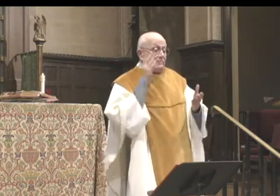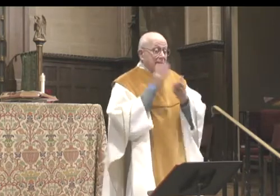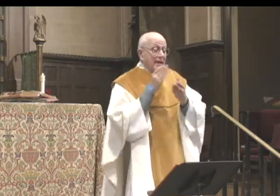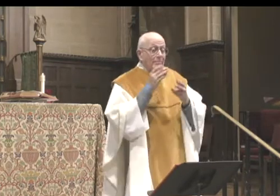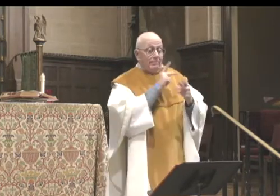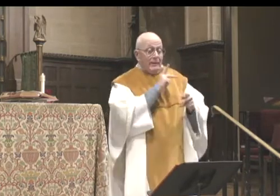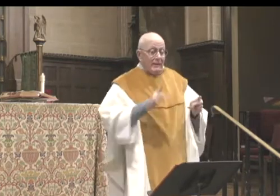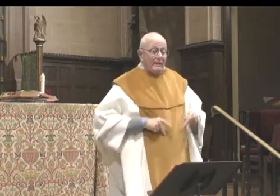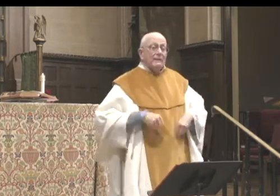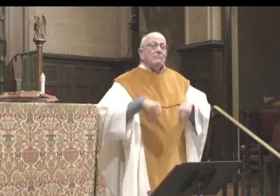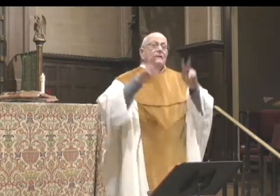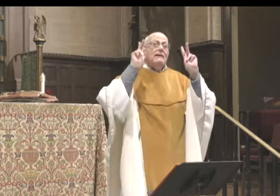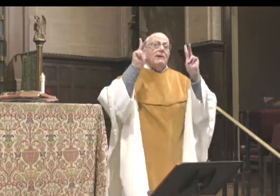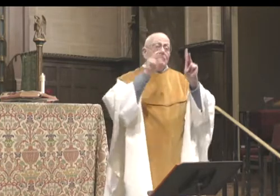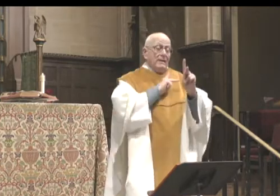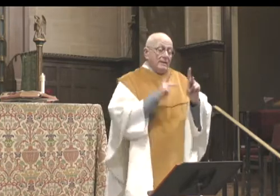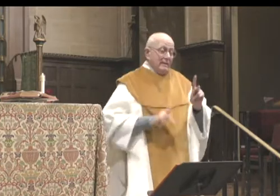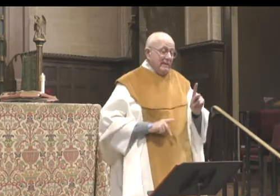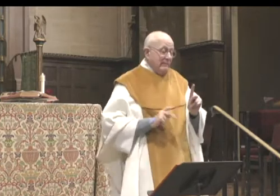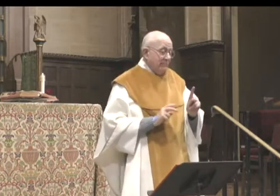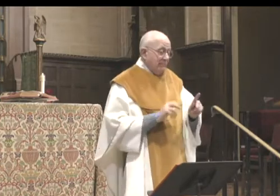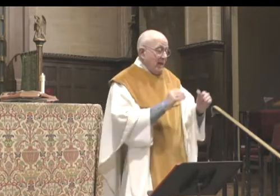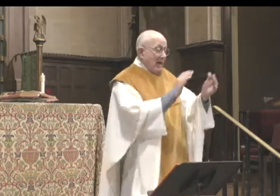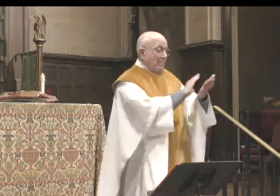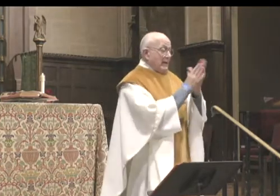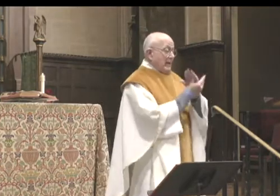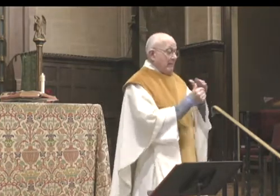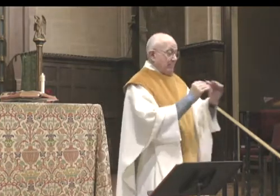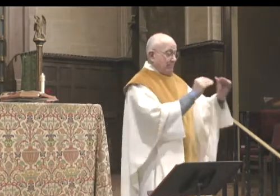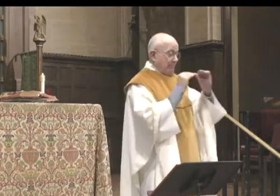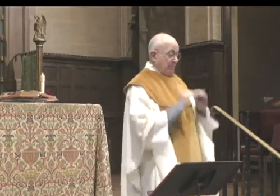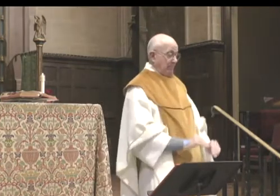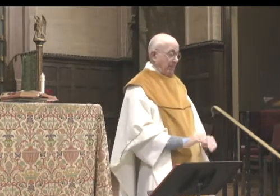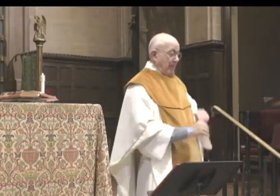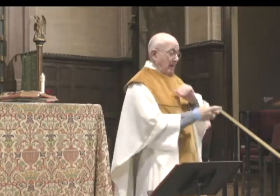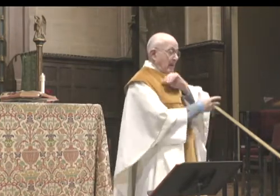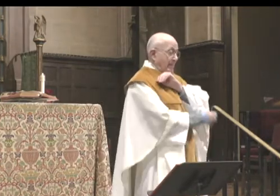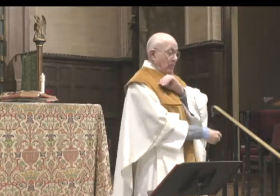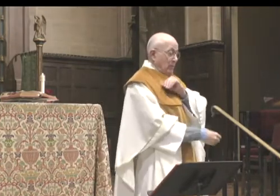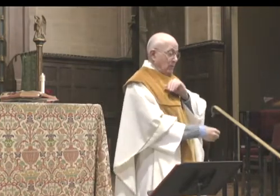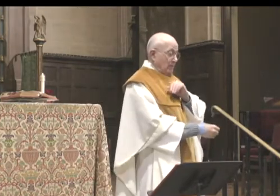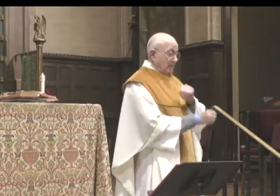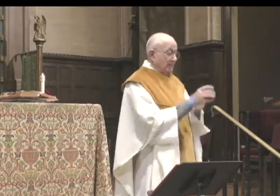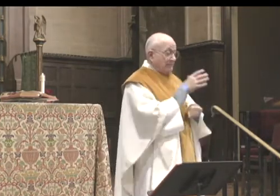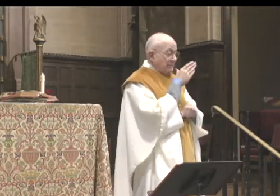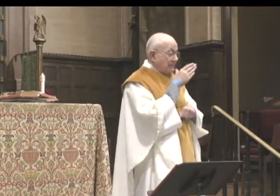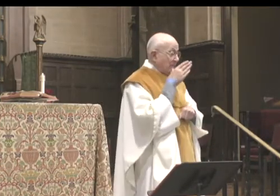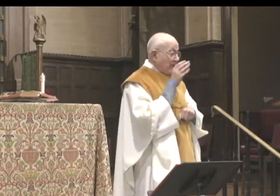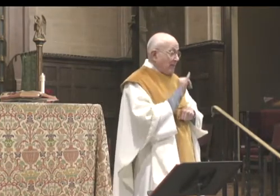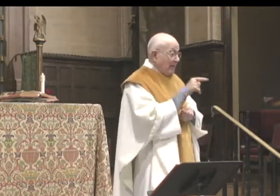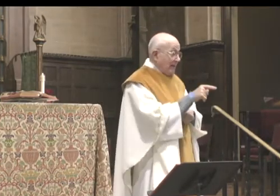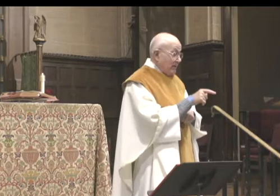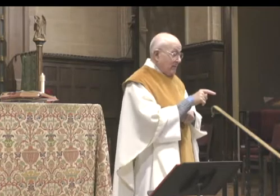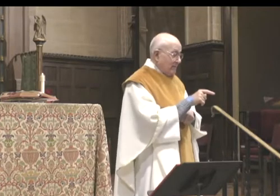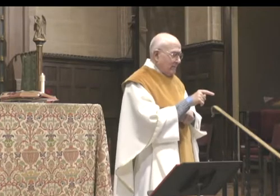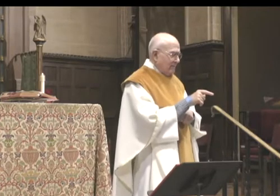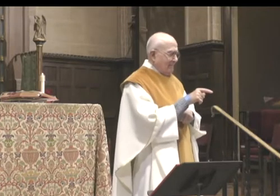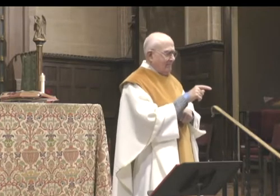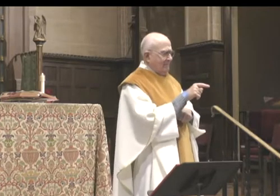And thirdly, he could reject being a king, give it all up, and then become a peasant, poor peasant farmer